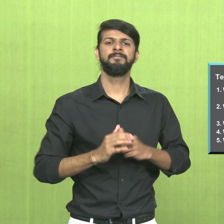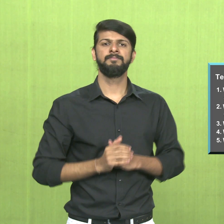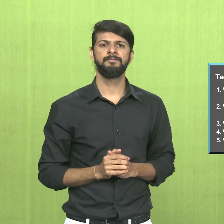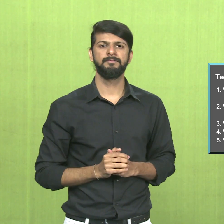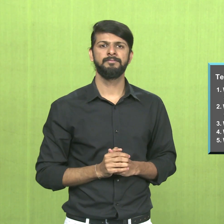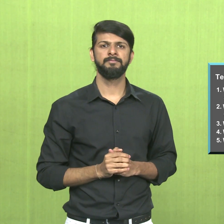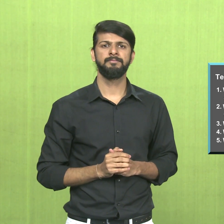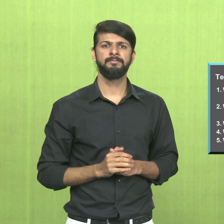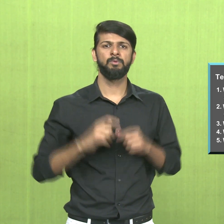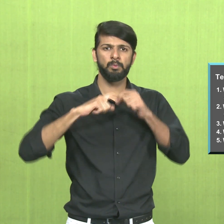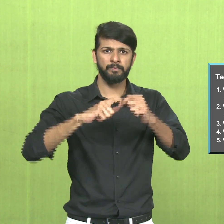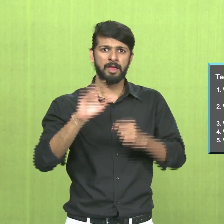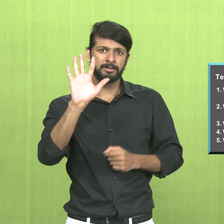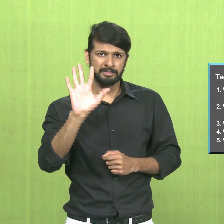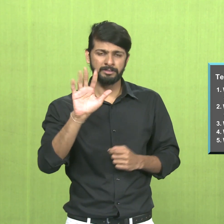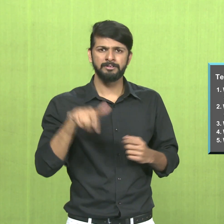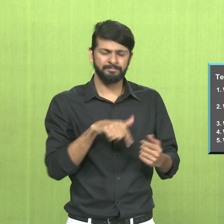Explain. Question number 5.